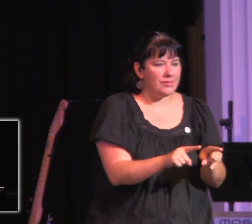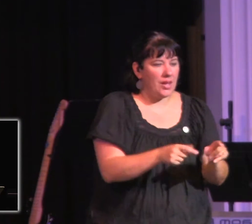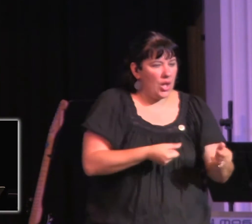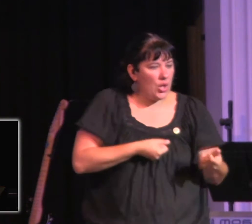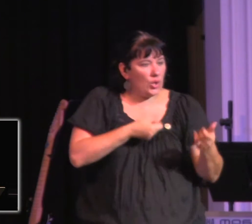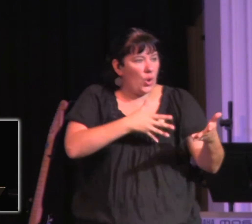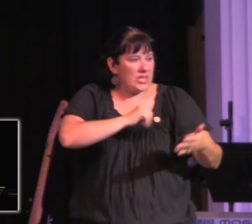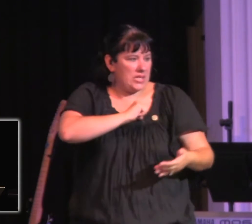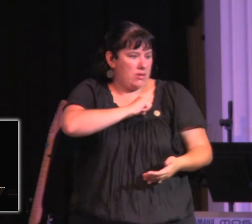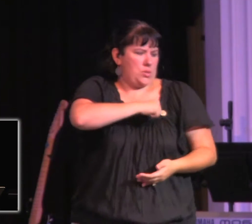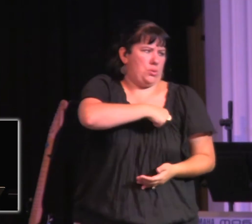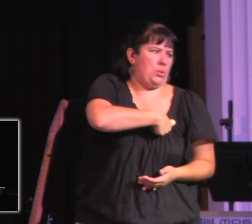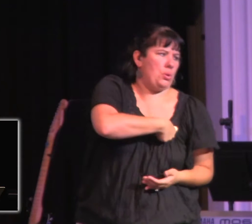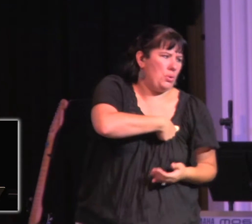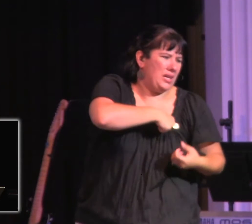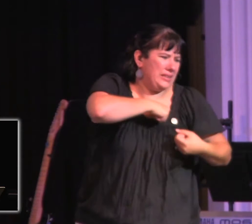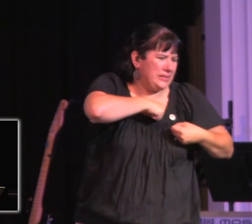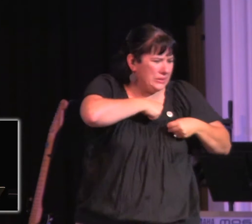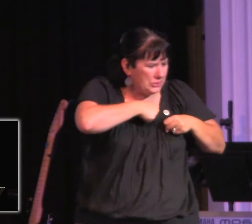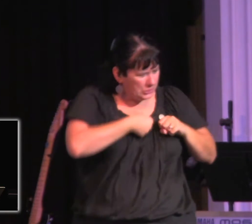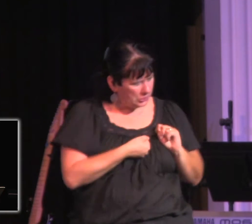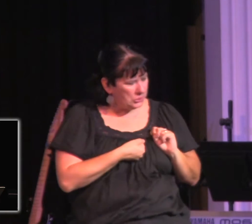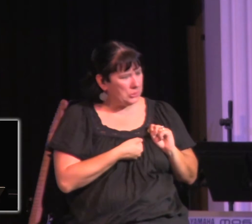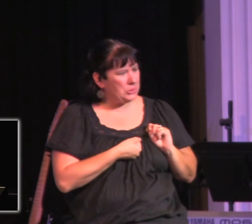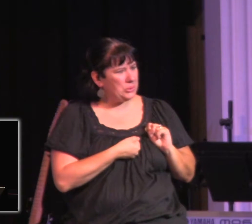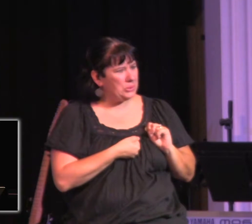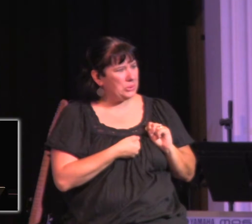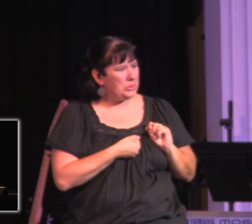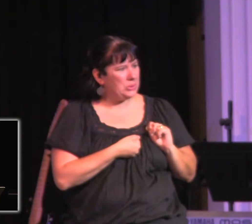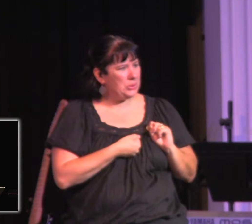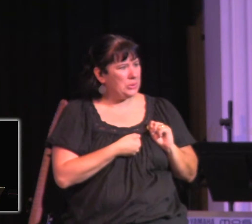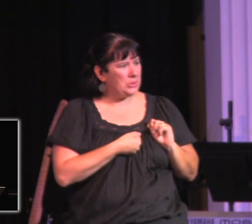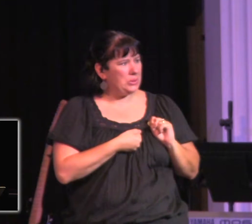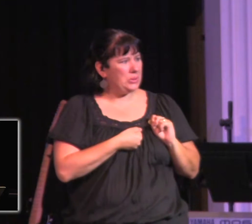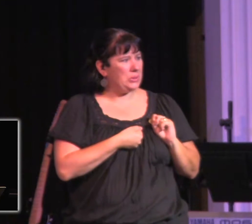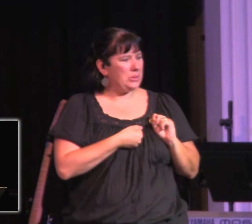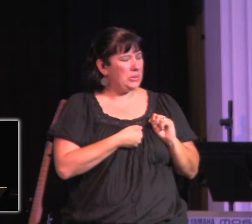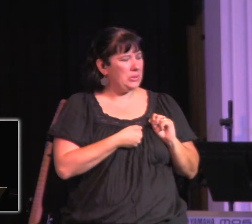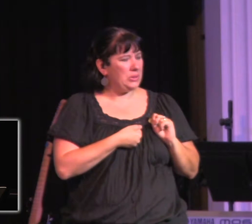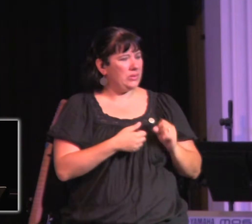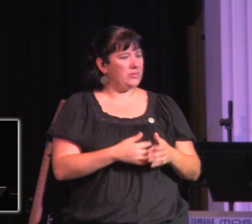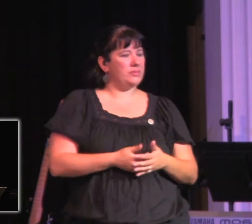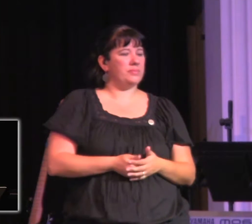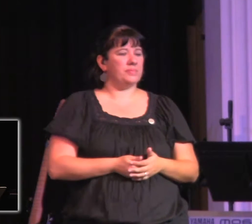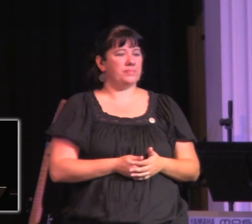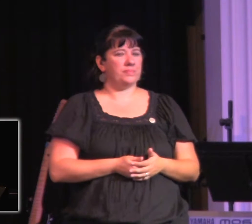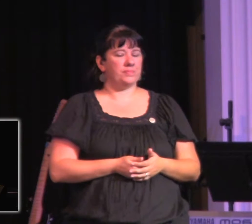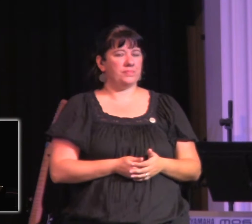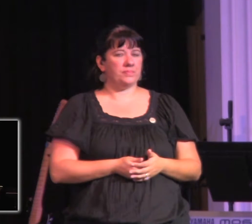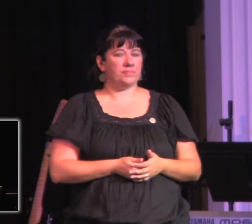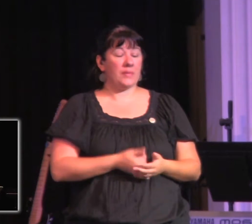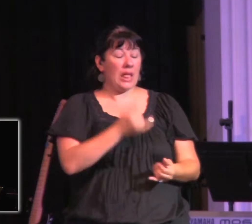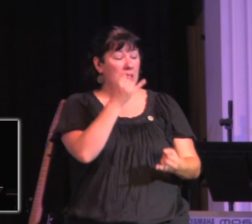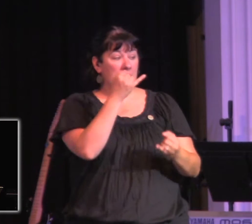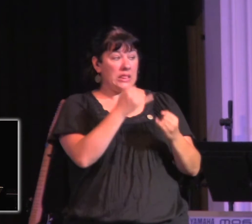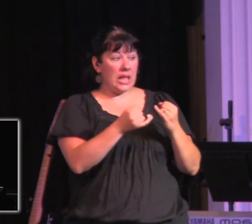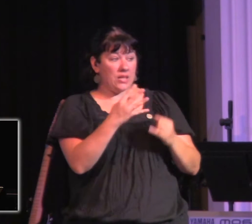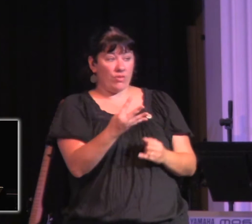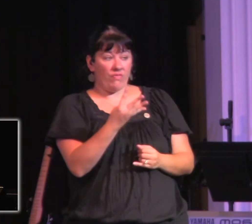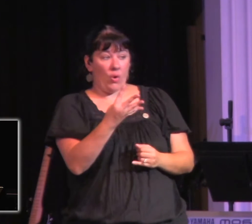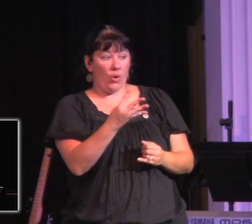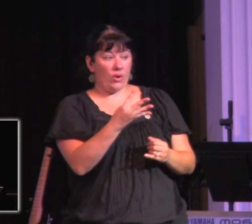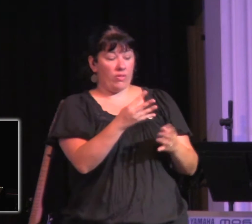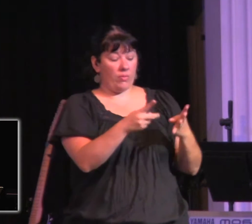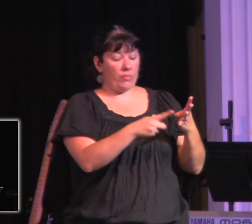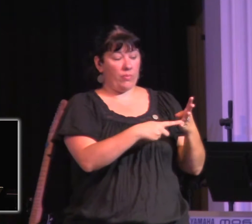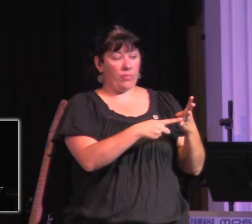broken and we're bleeding and we're having issues in life. And then a final life-crippling effect of